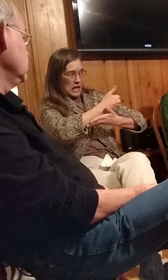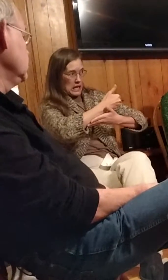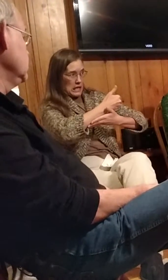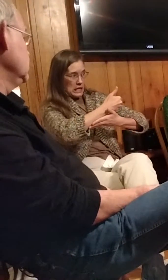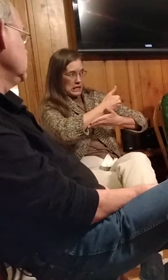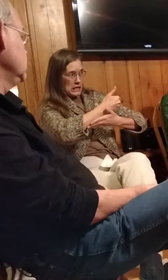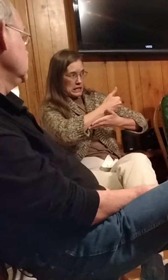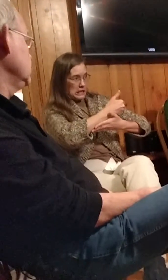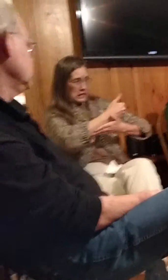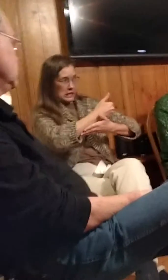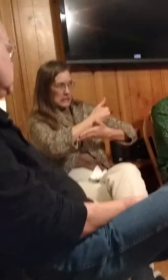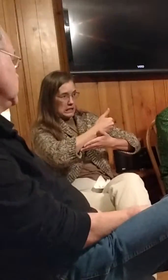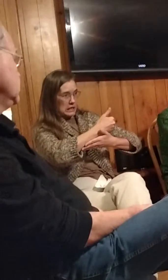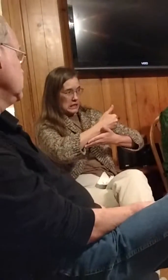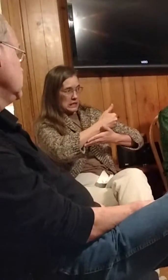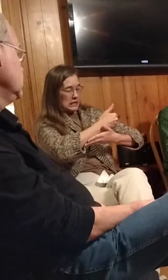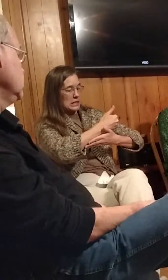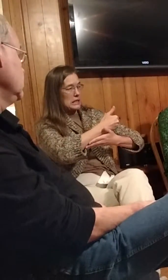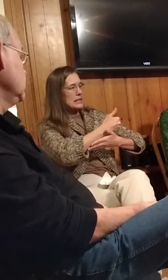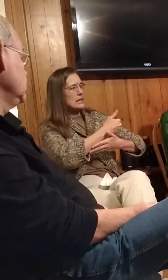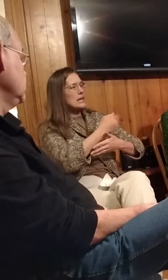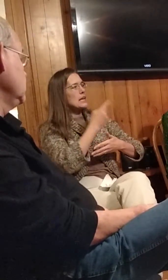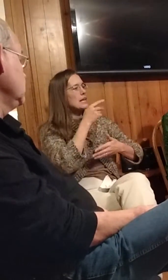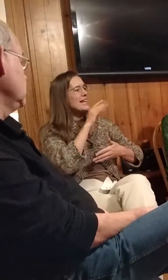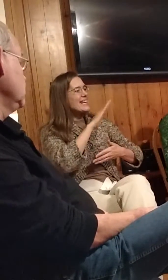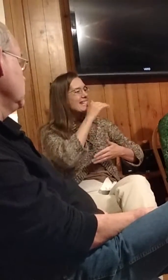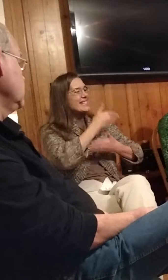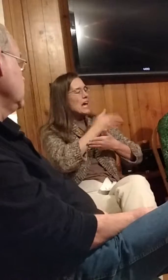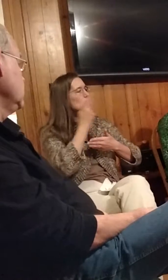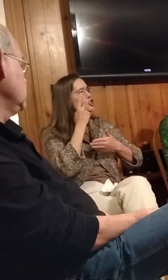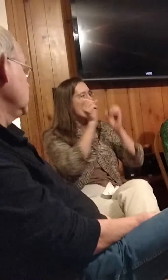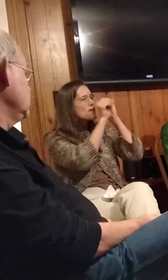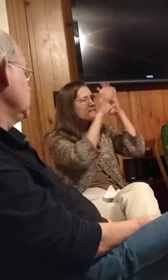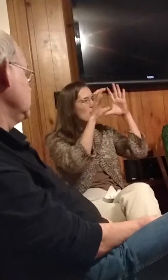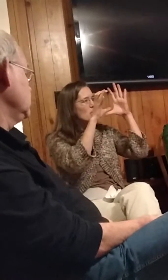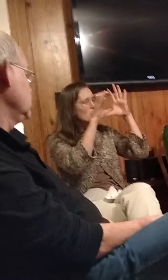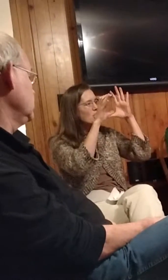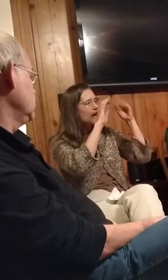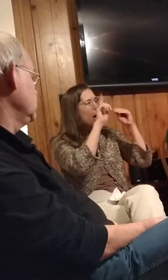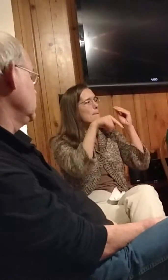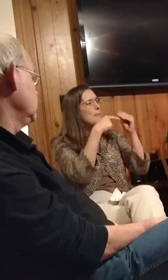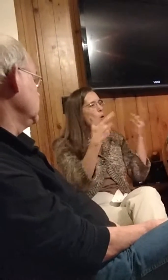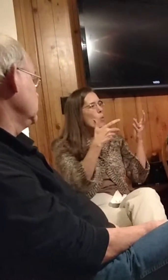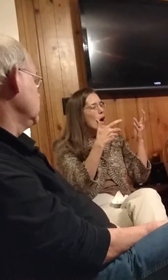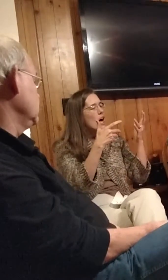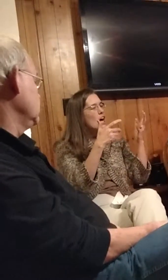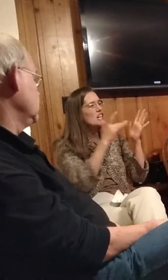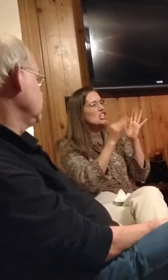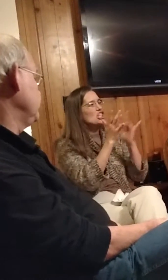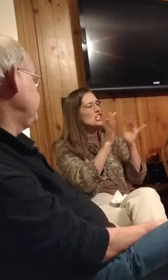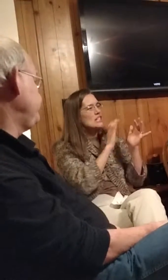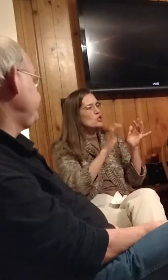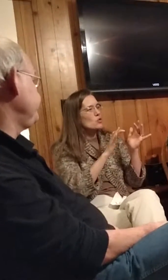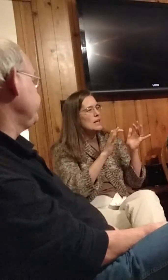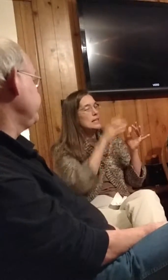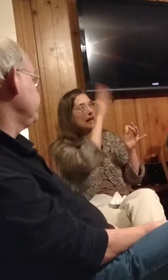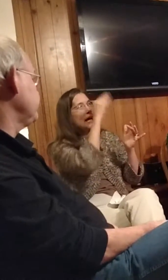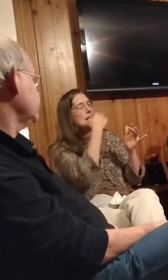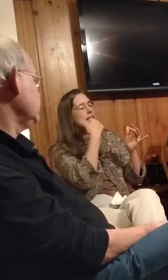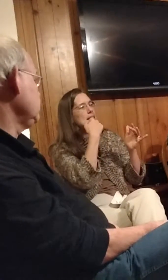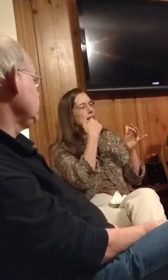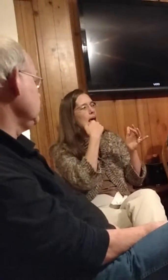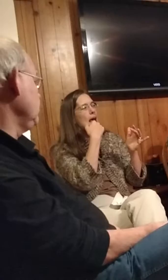visions about Jesus Christ, and Christ telling him that he is the way, and Christ revealing certain things